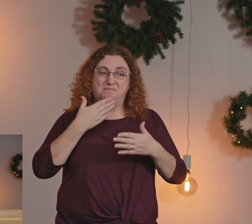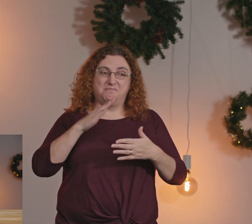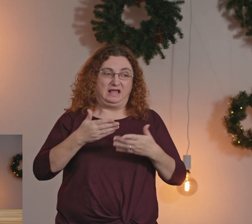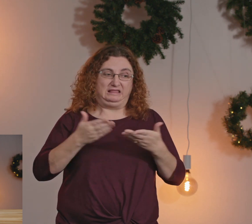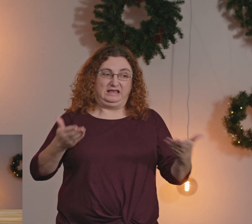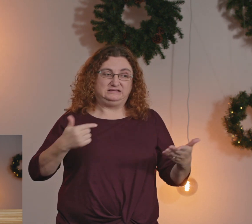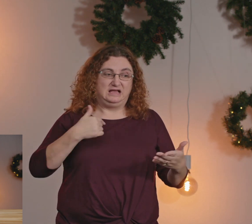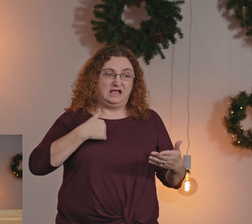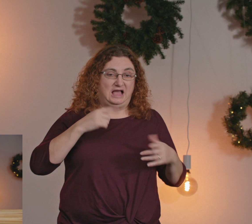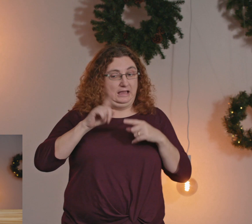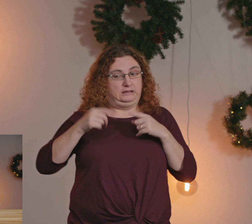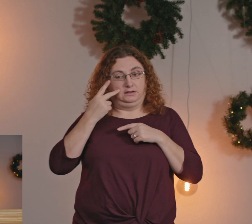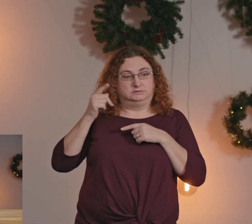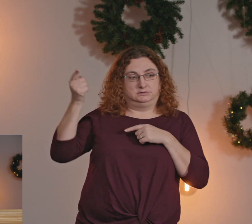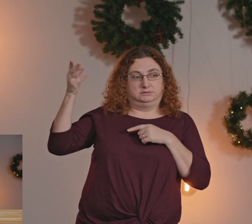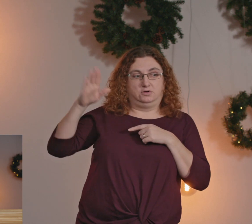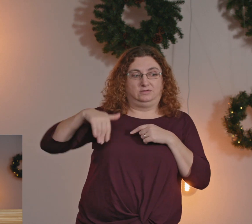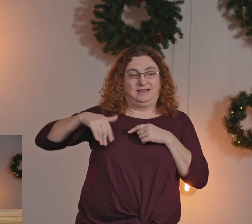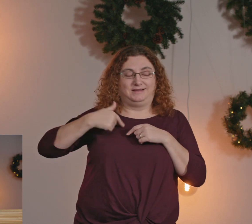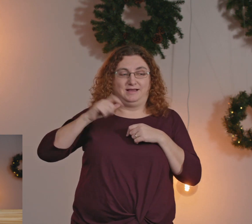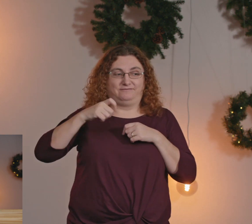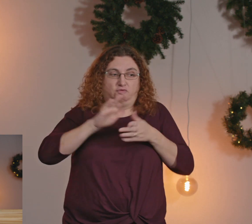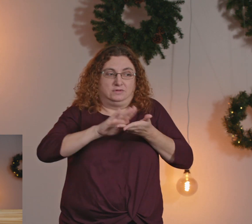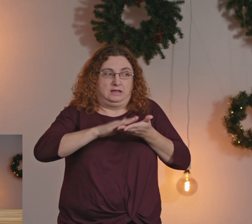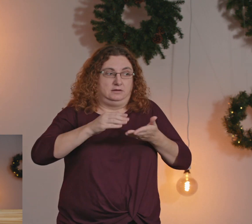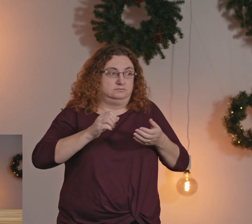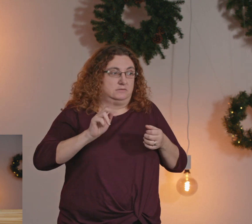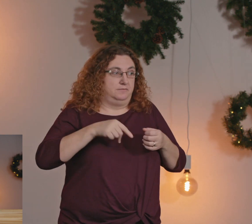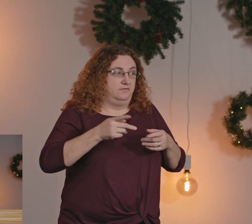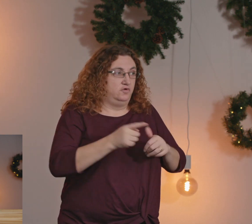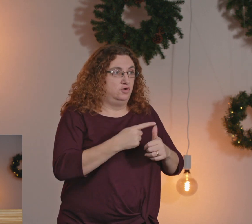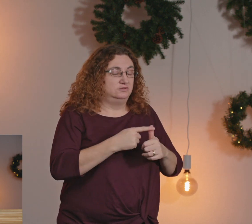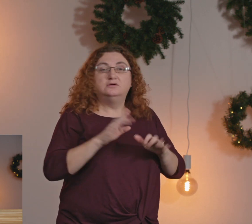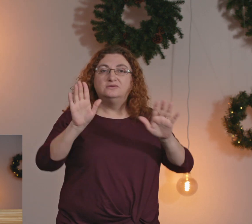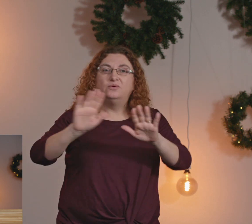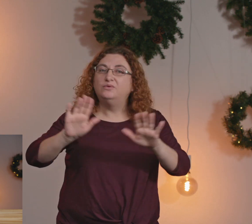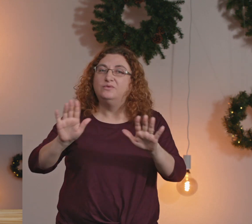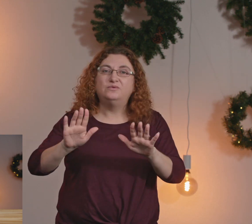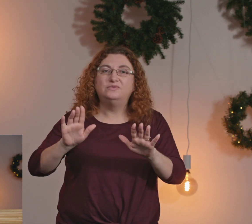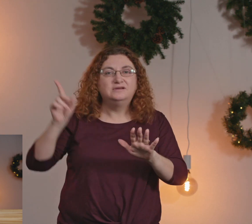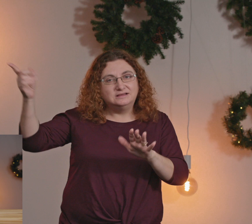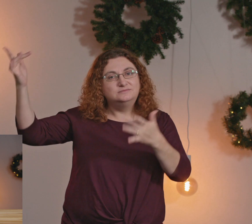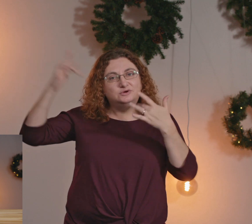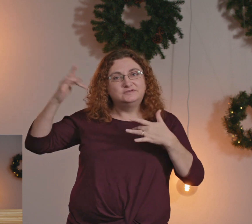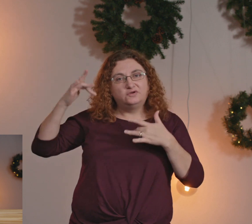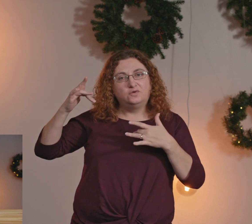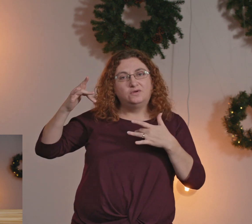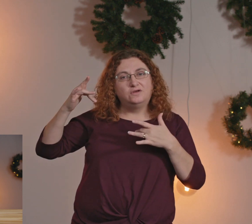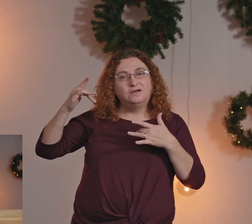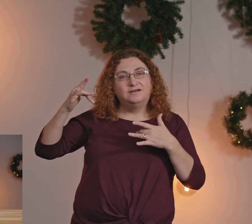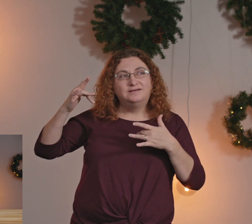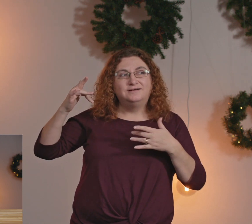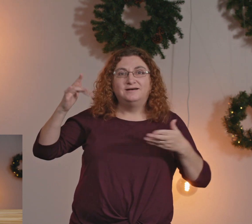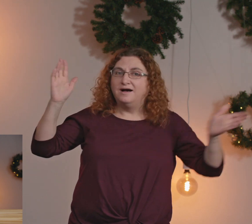first. I got to make myself right. No. No. He's merciful. That's who he is. He